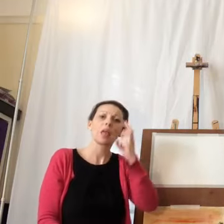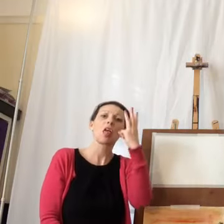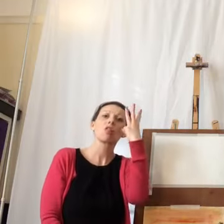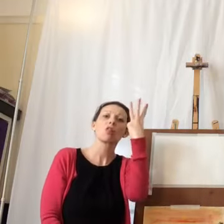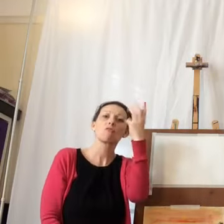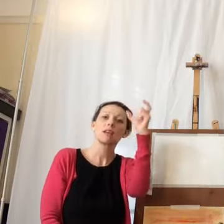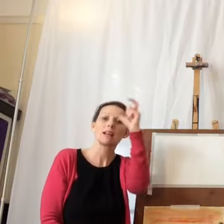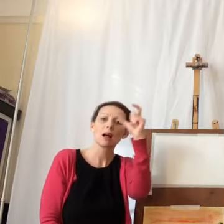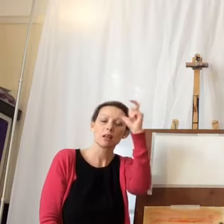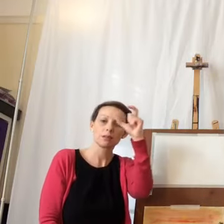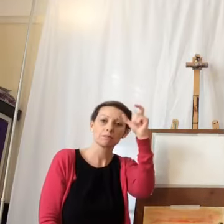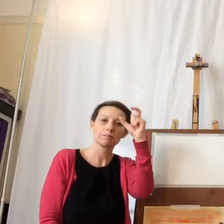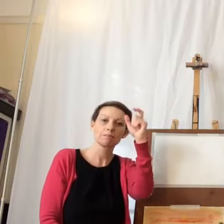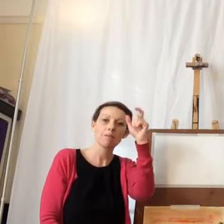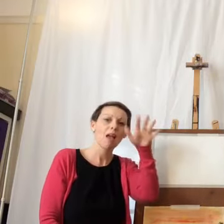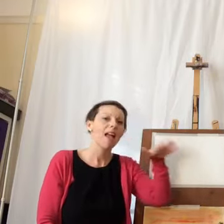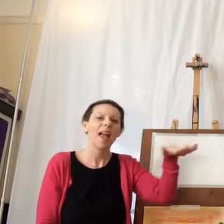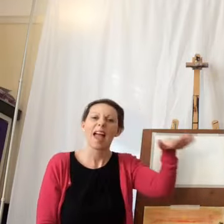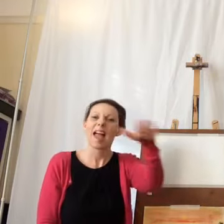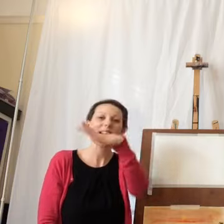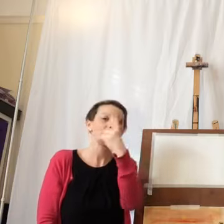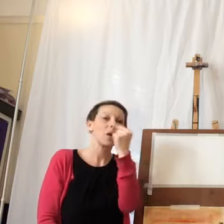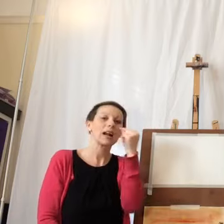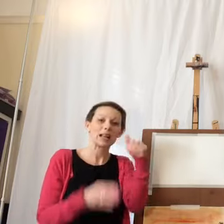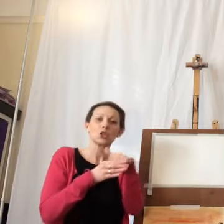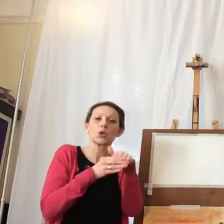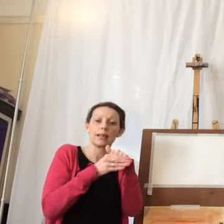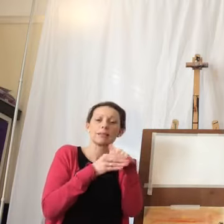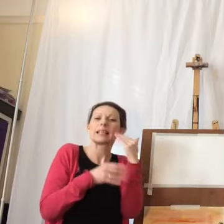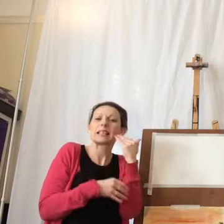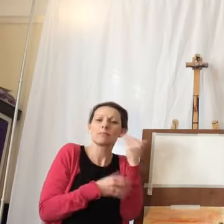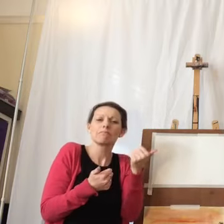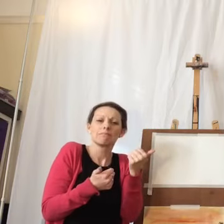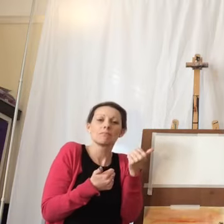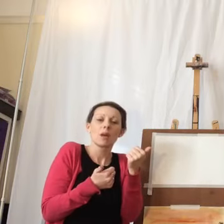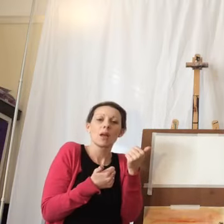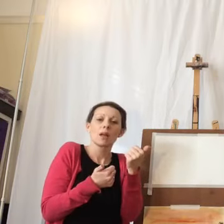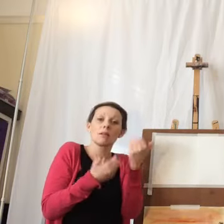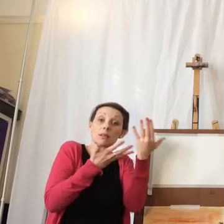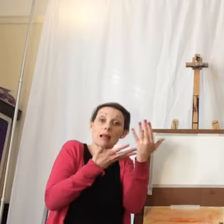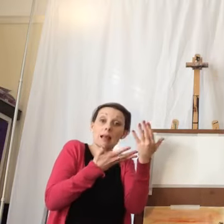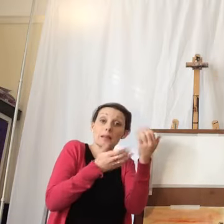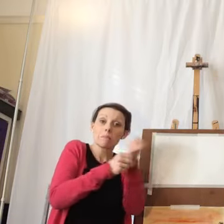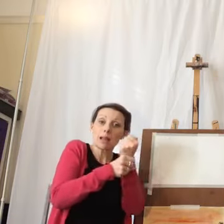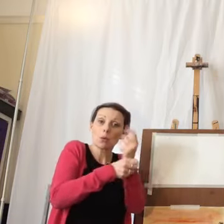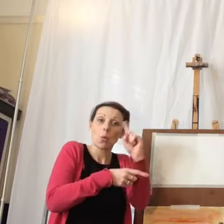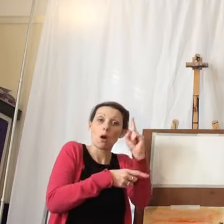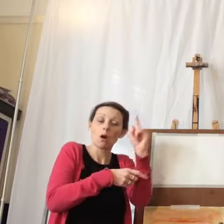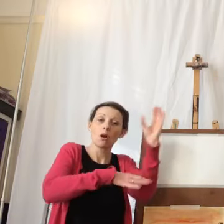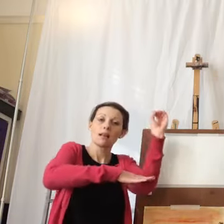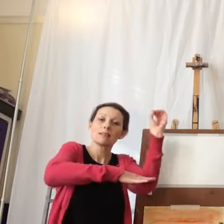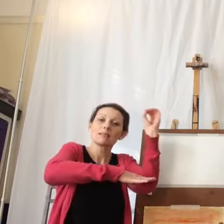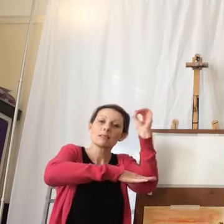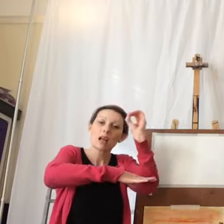Anybody can do it. And I thought we'd go for the little sunset or sunrise, depending on where you're